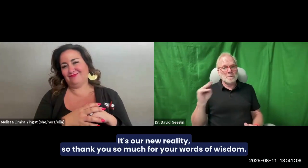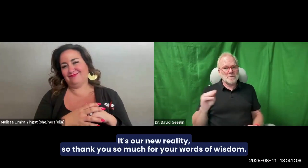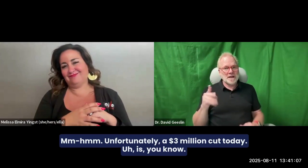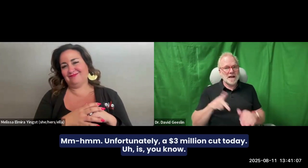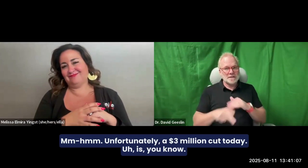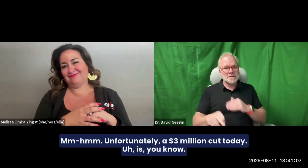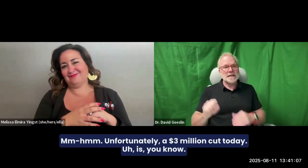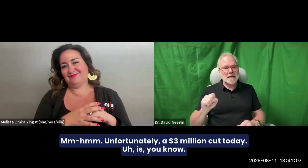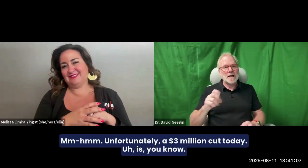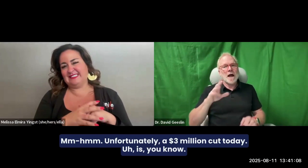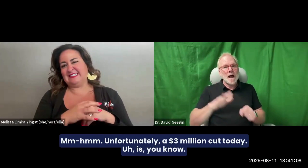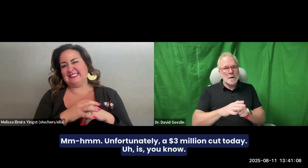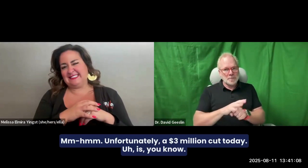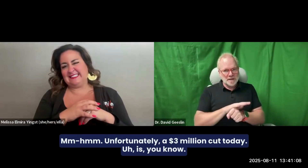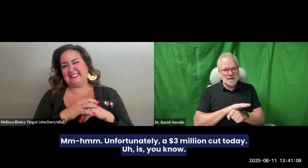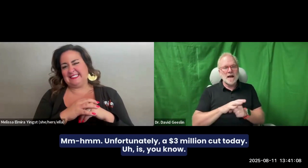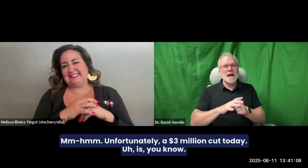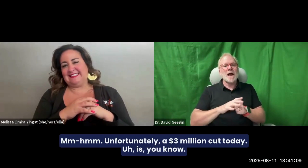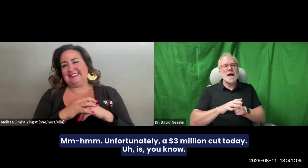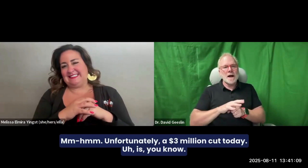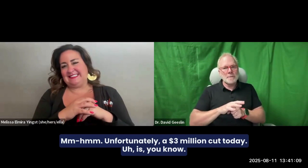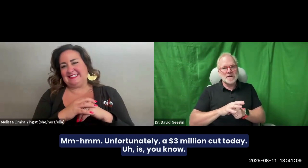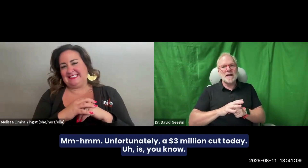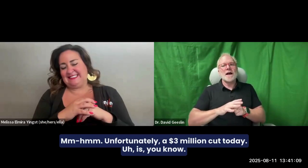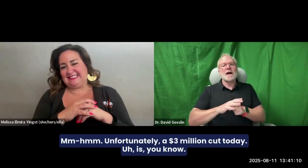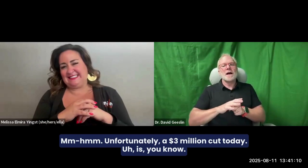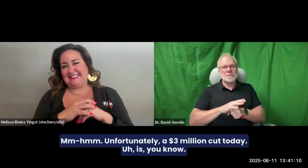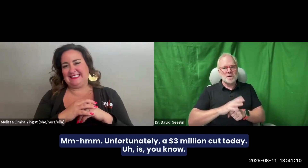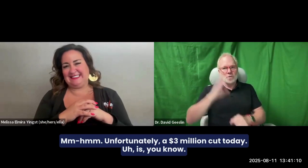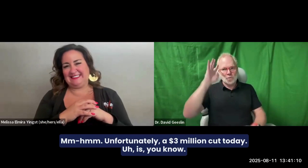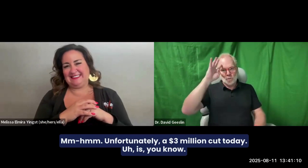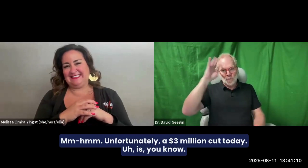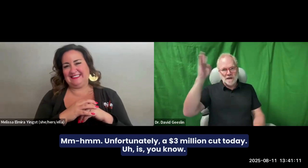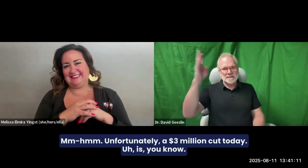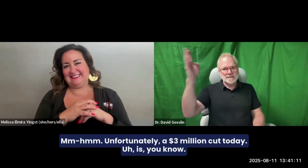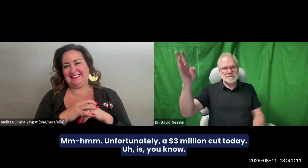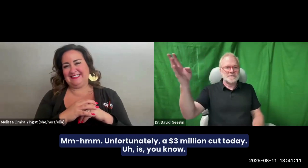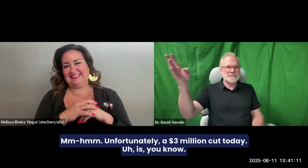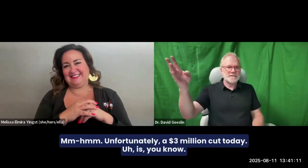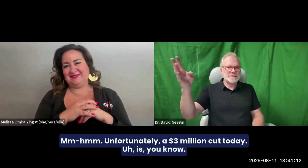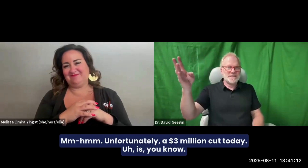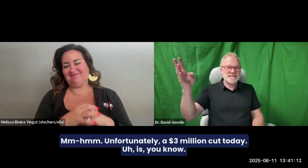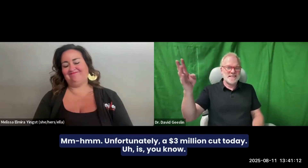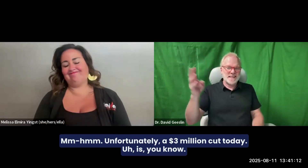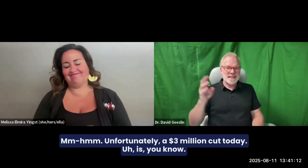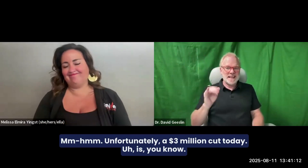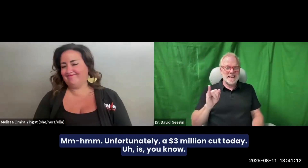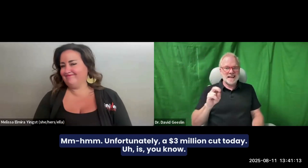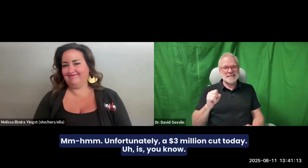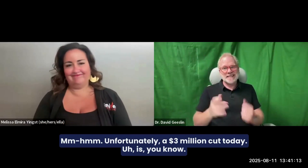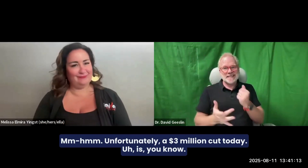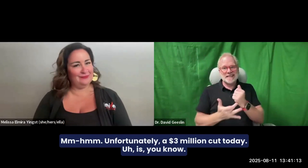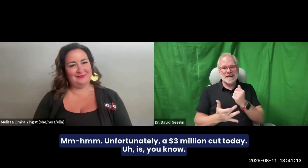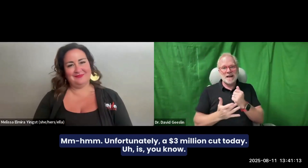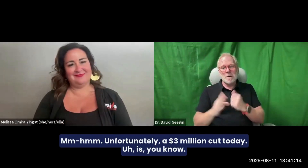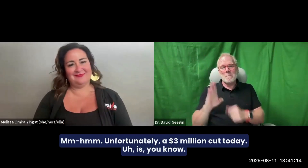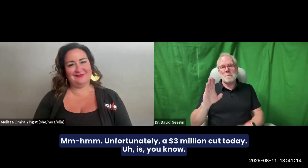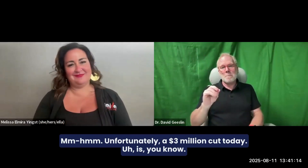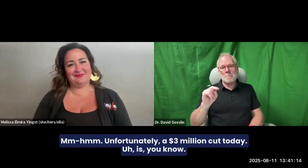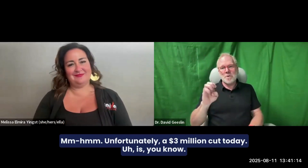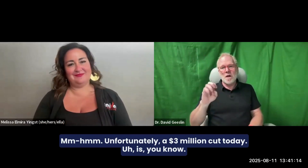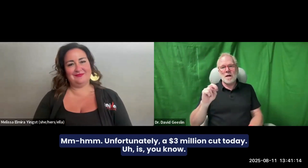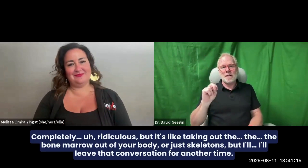wisdom. hmm Unfortunately, a $3 million cut today is, you